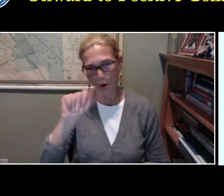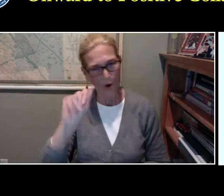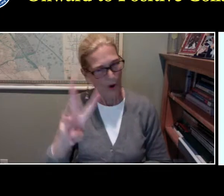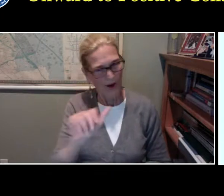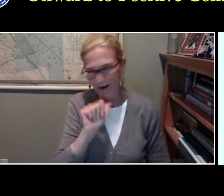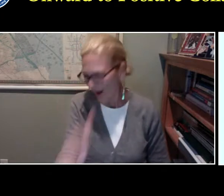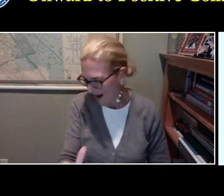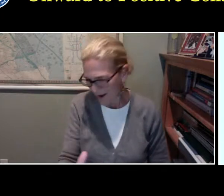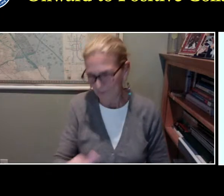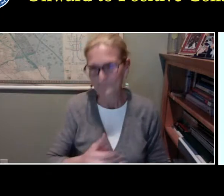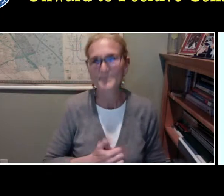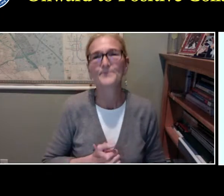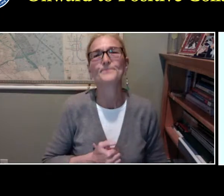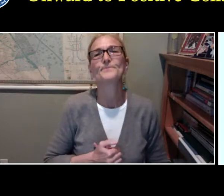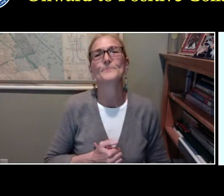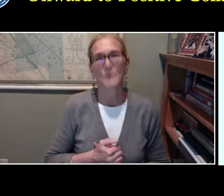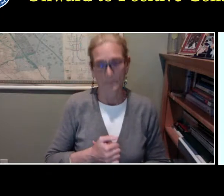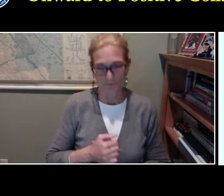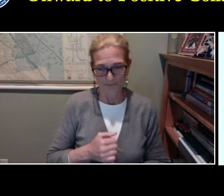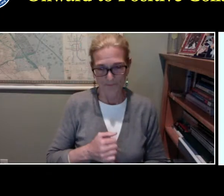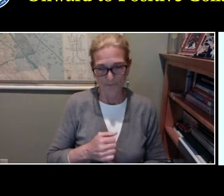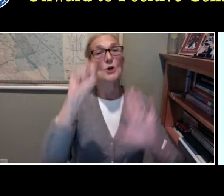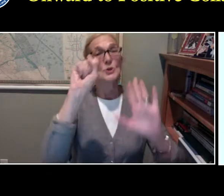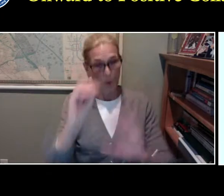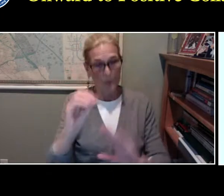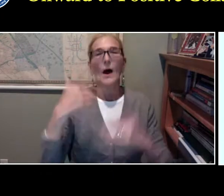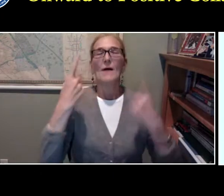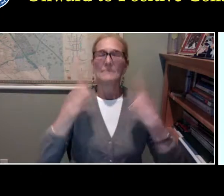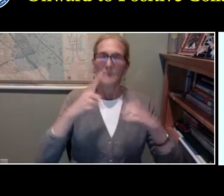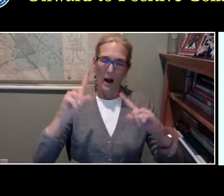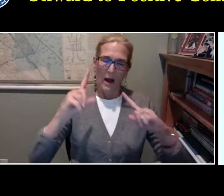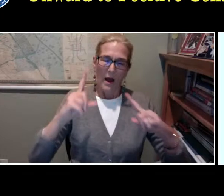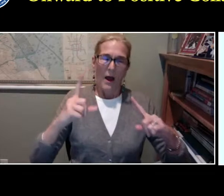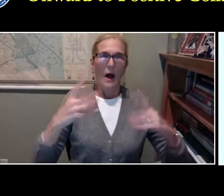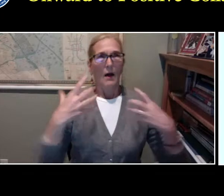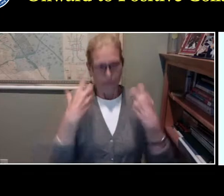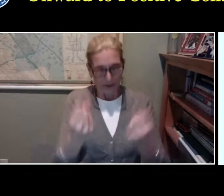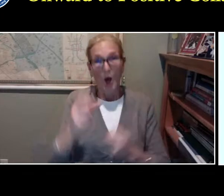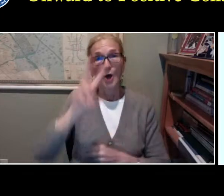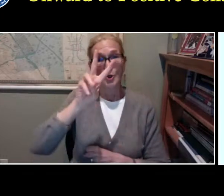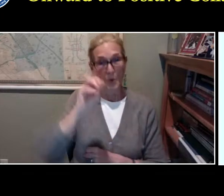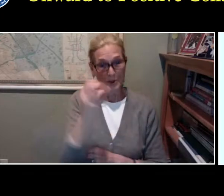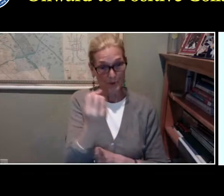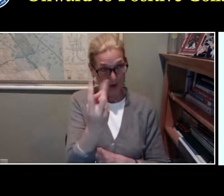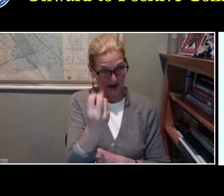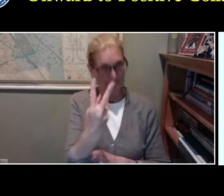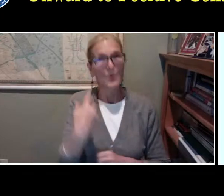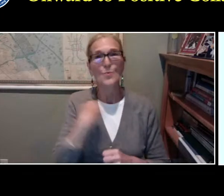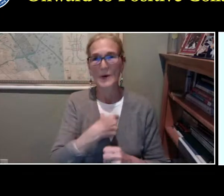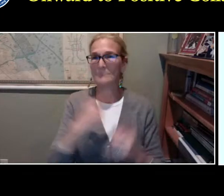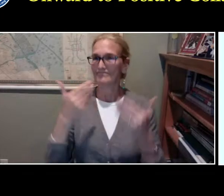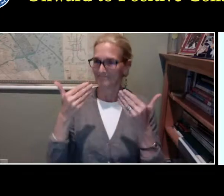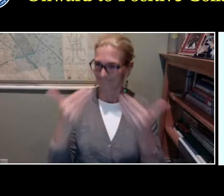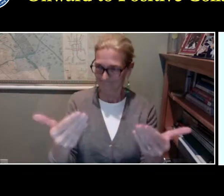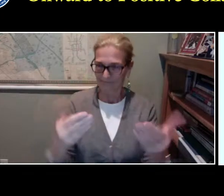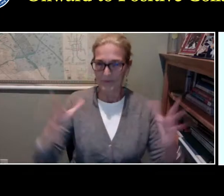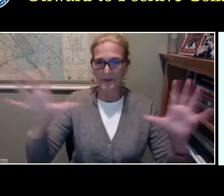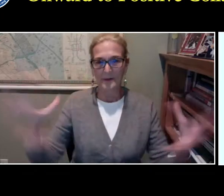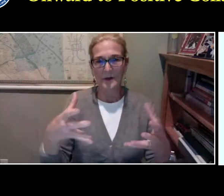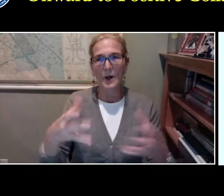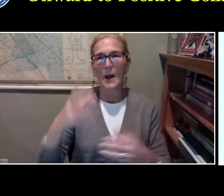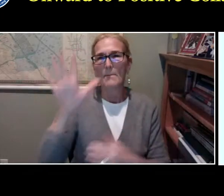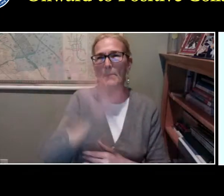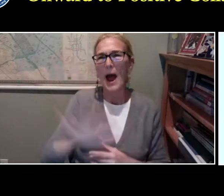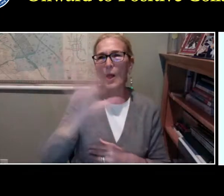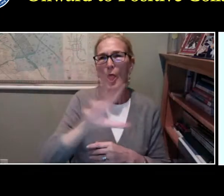vetoed by Governor Schwarzenegger, which was a big sigh of relief throughout the deaf community because it was not a beneficial law for the